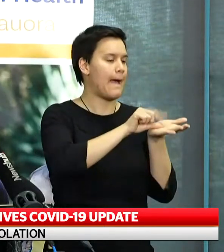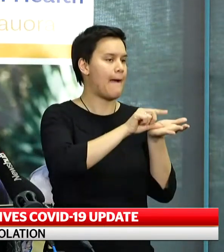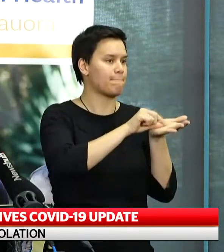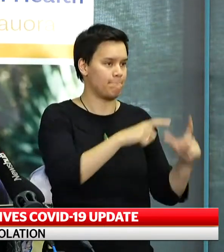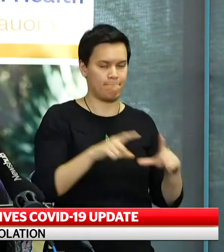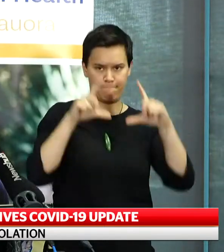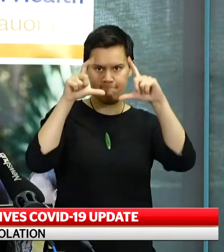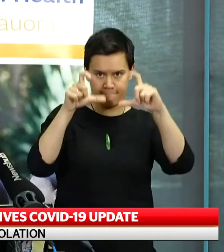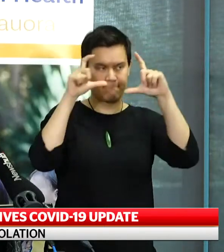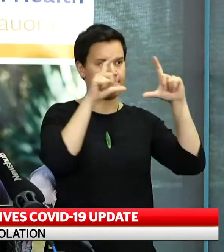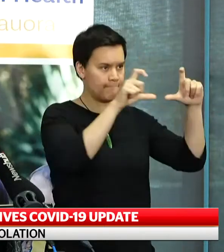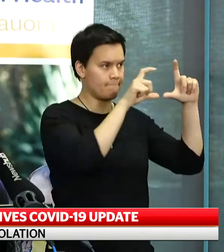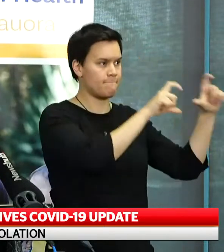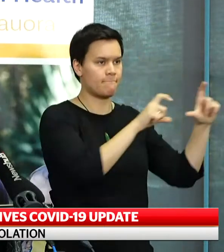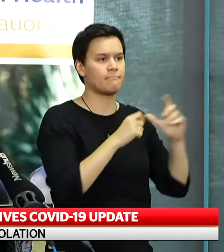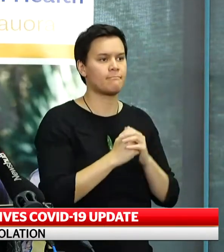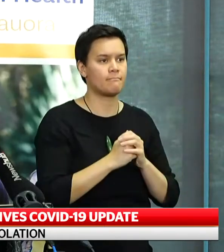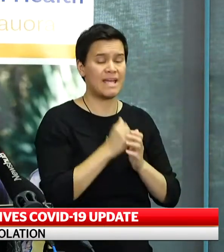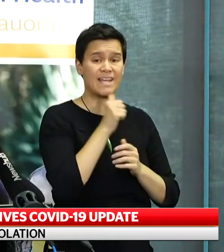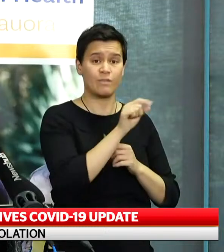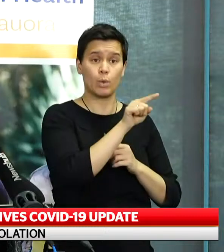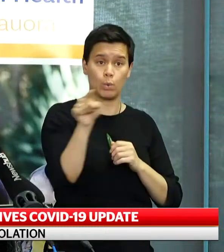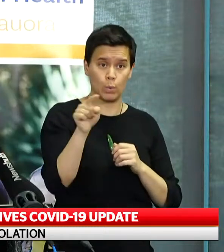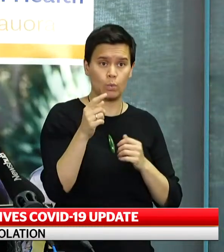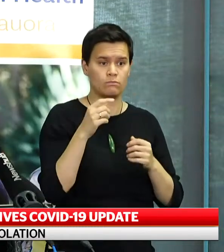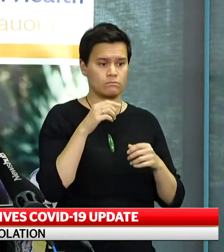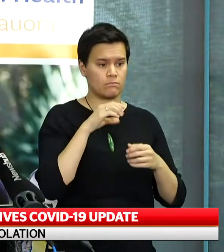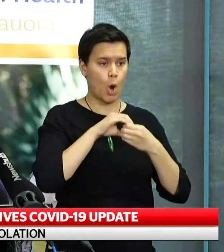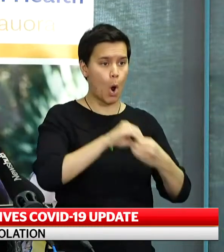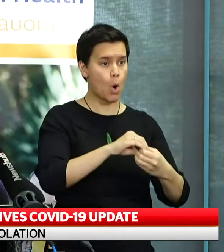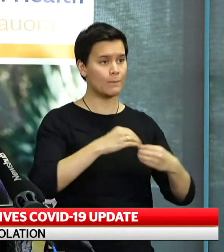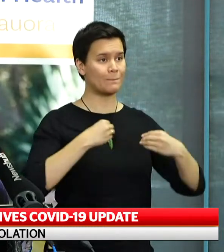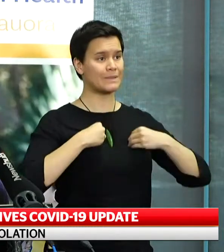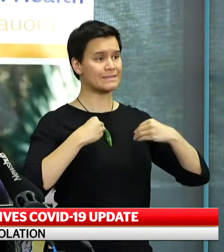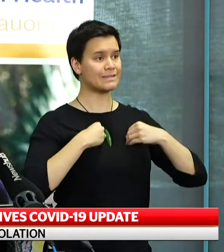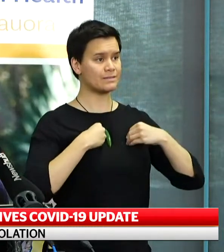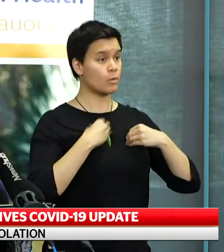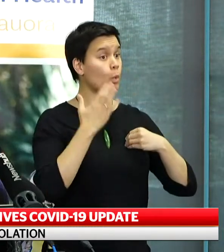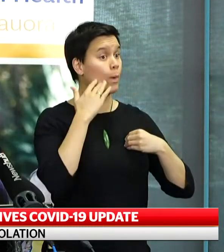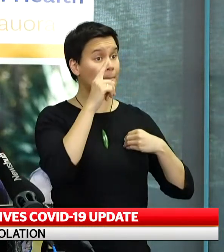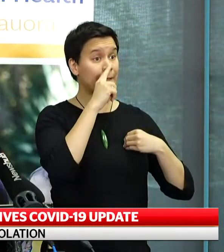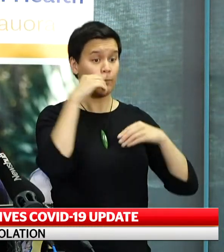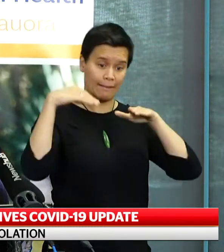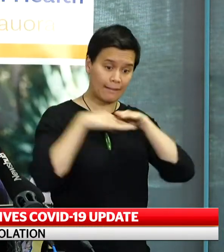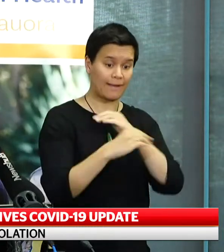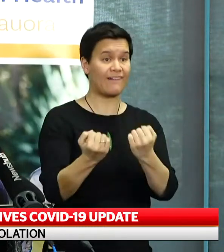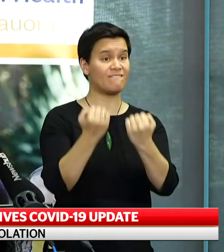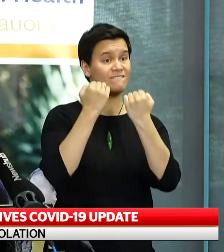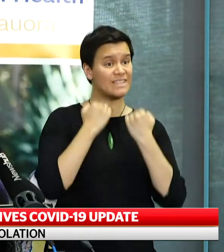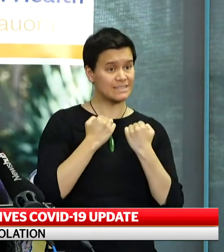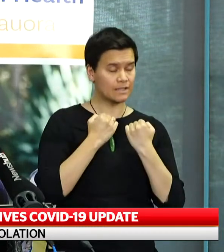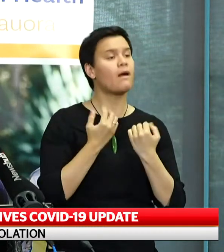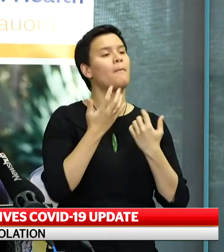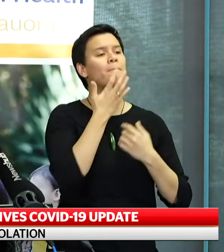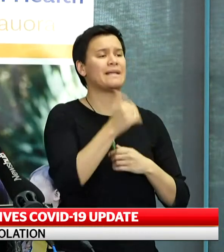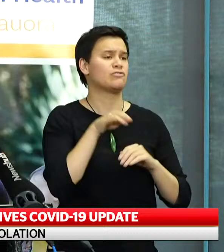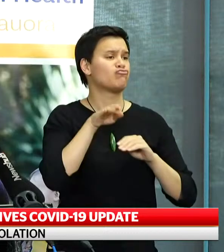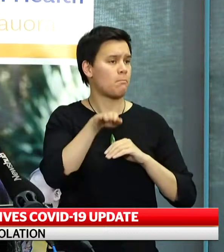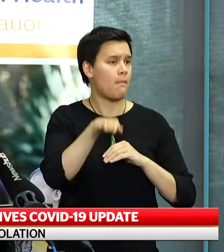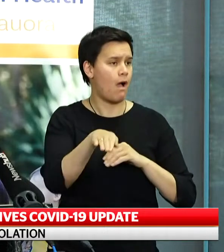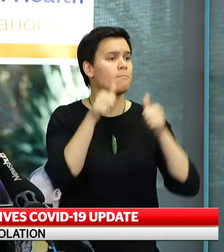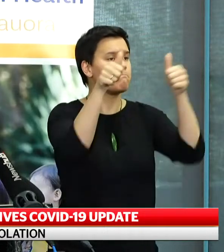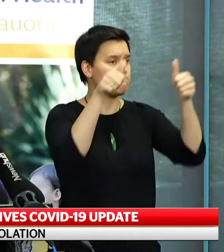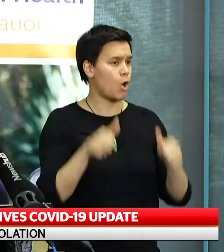ask customers and visitors to scan the code. A reminder that the more we all scan, the safer we will be. Thank you very much. I'm open